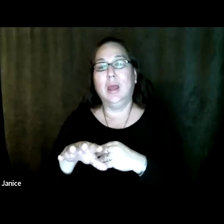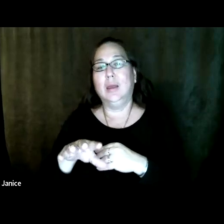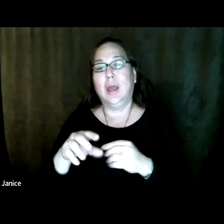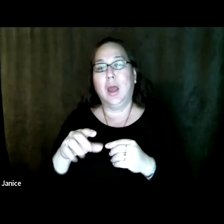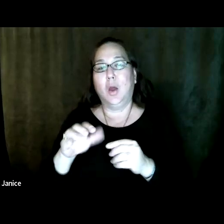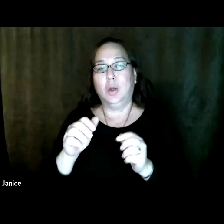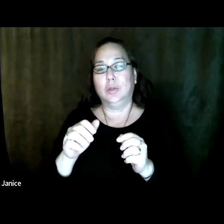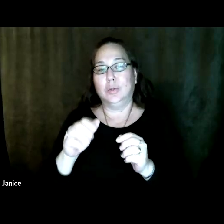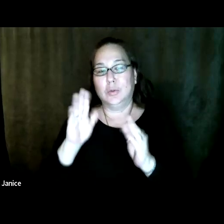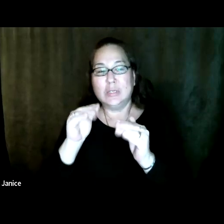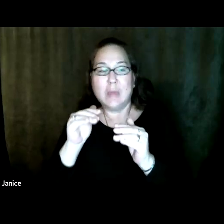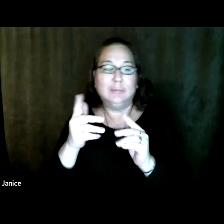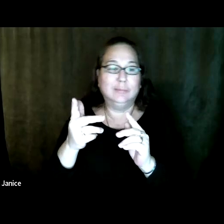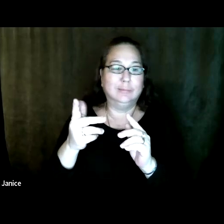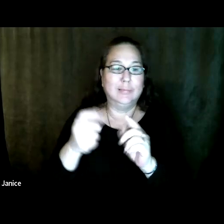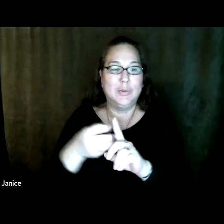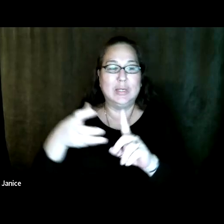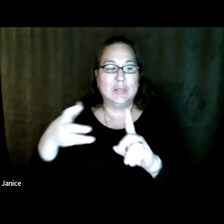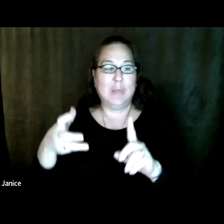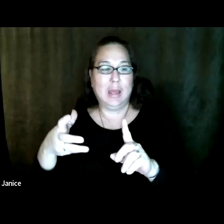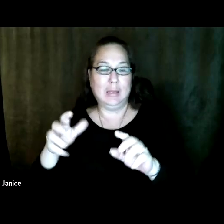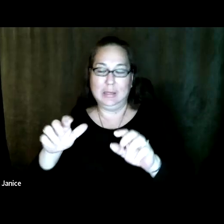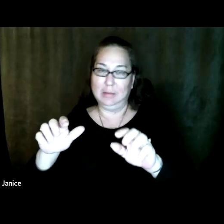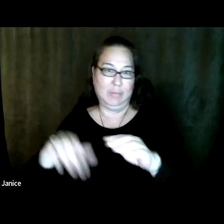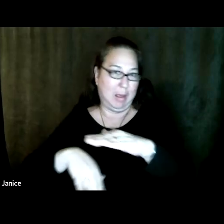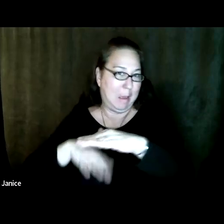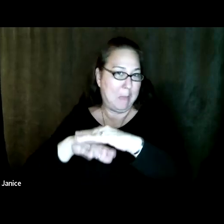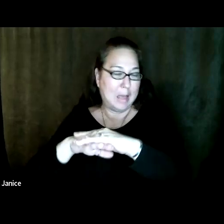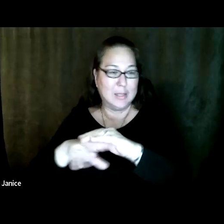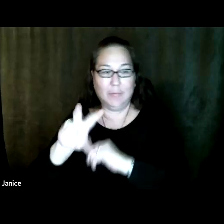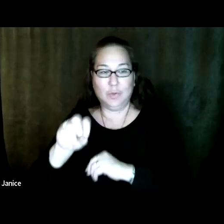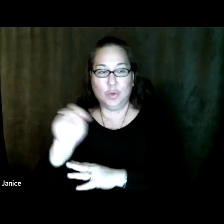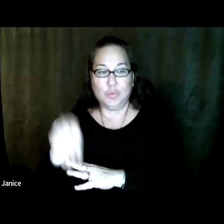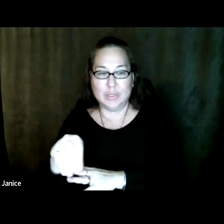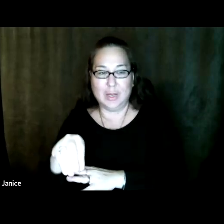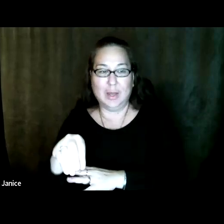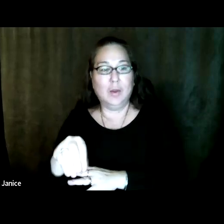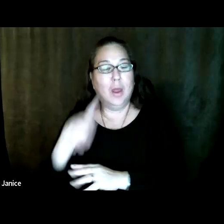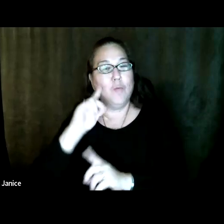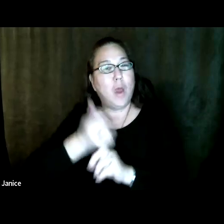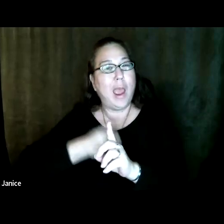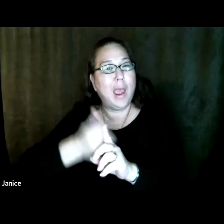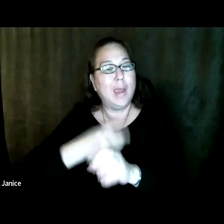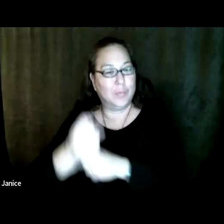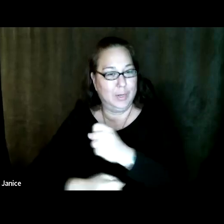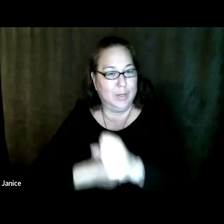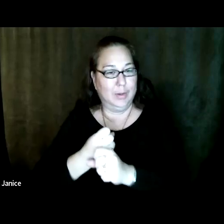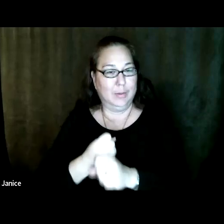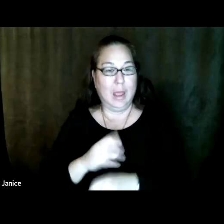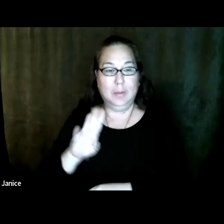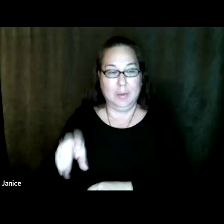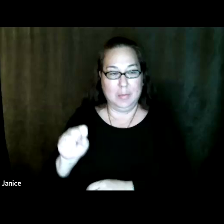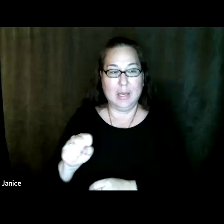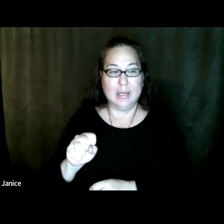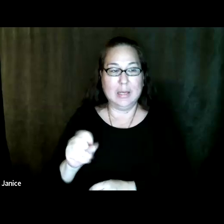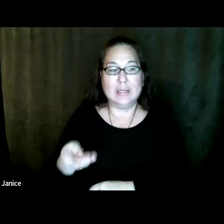each subsequent year. BPS submitted a total of 9 applications, and we continue to work with DASE on the approval of